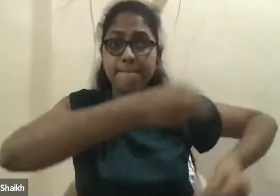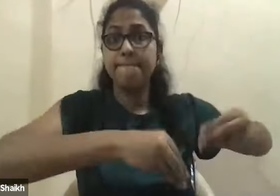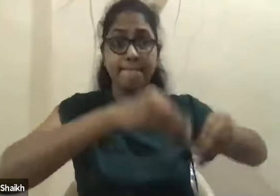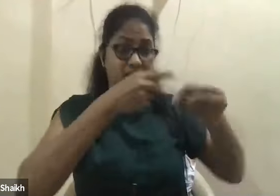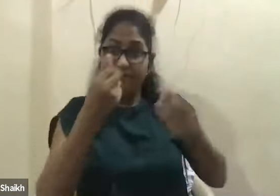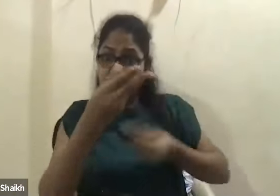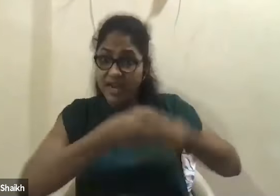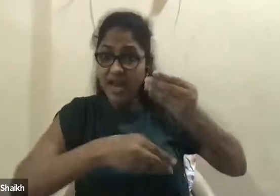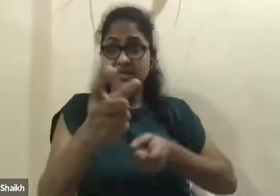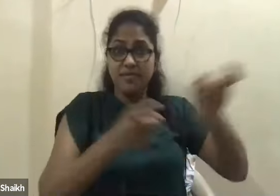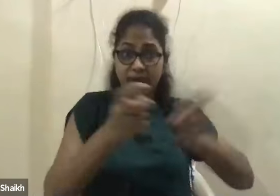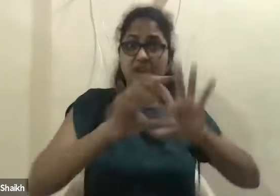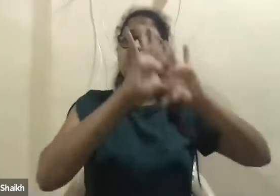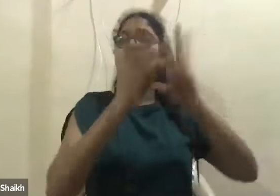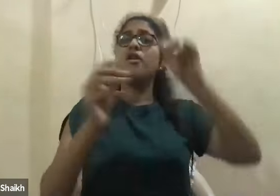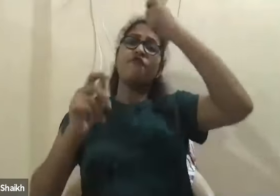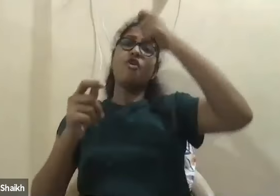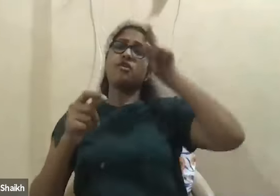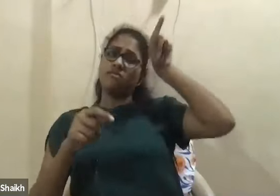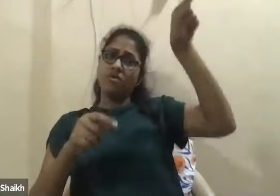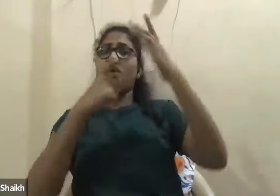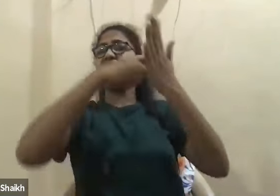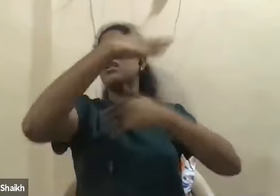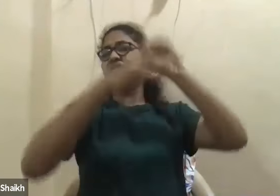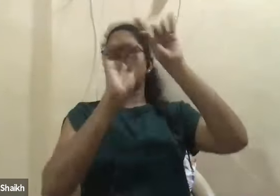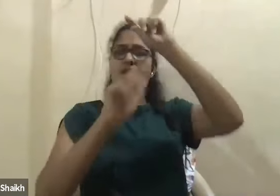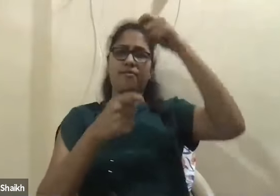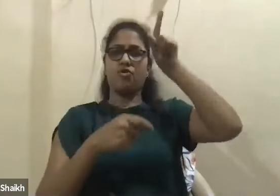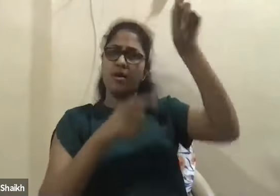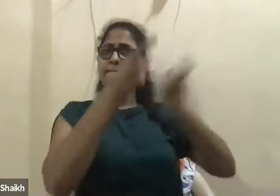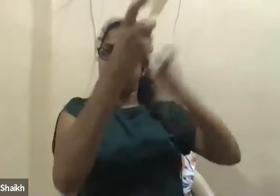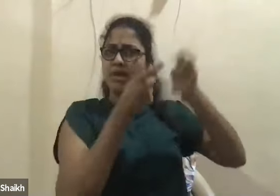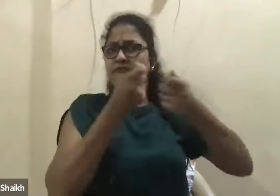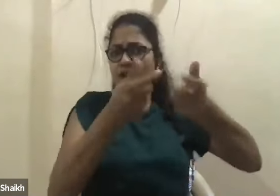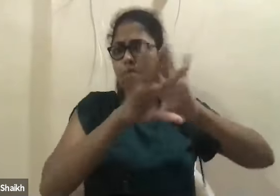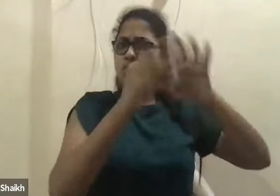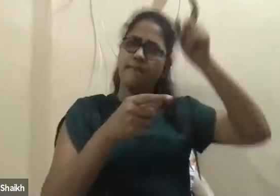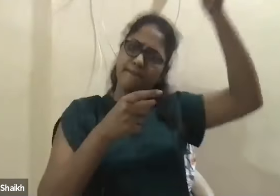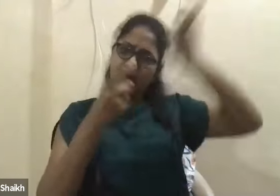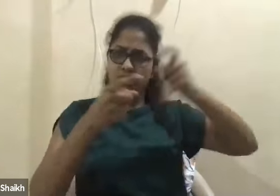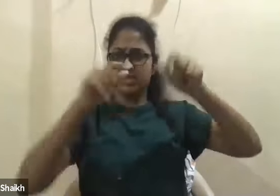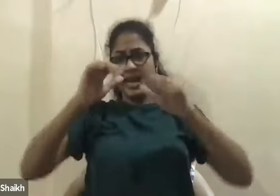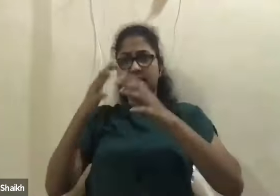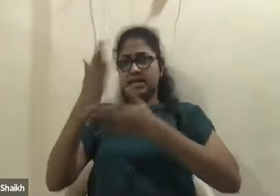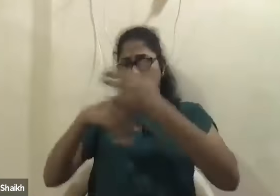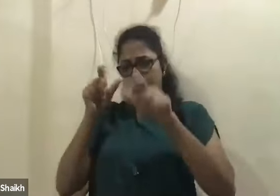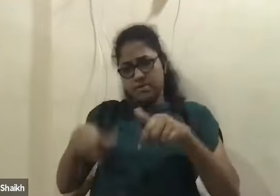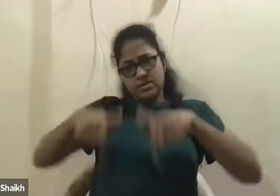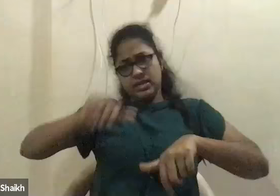from his relatives abroad. Yeah. And so in that case, if any trust formation takes